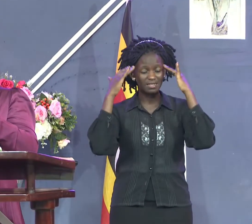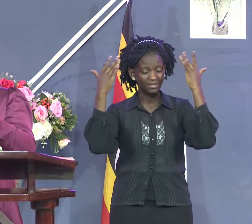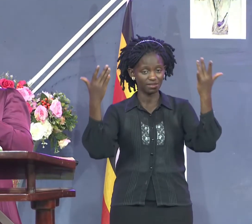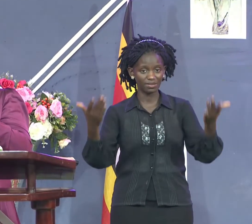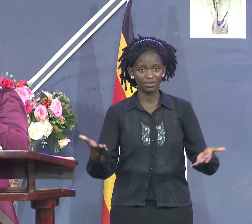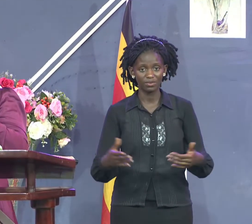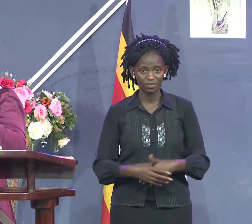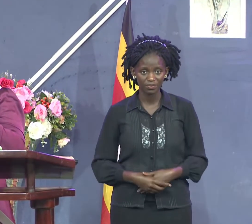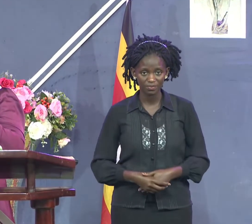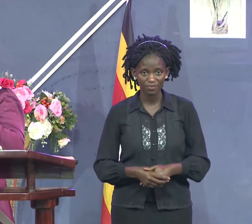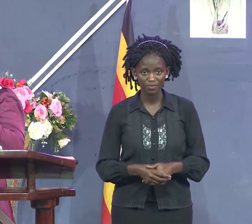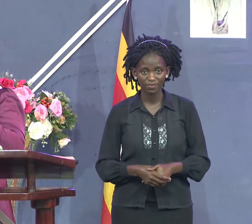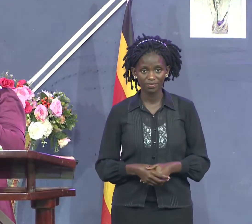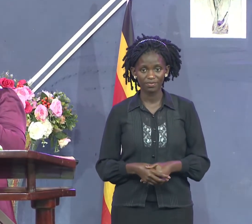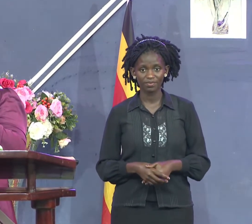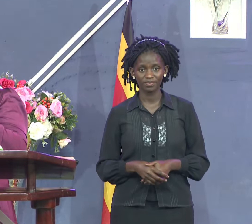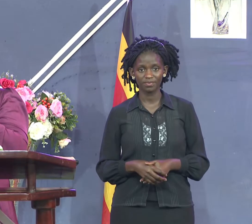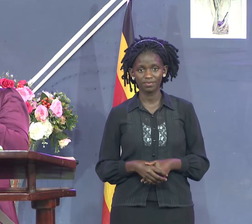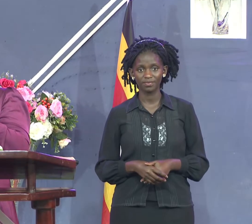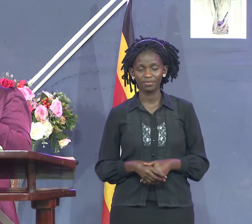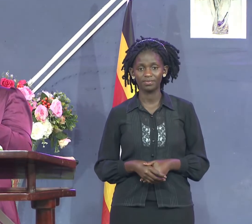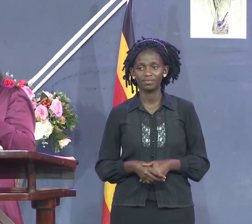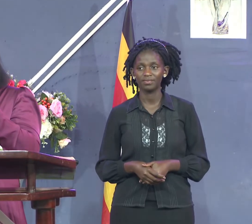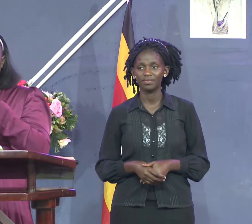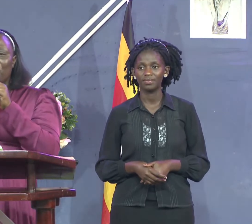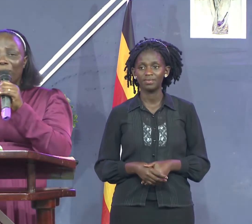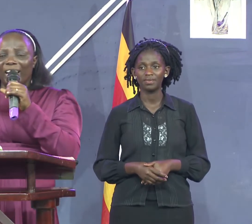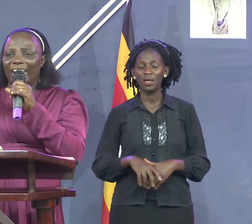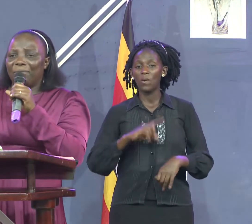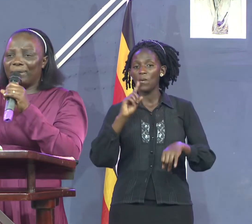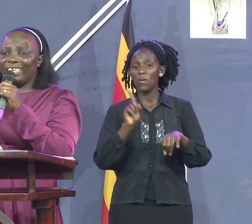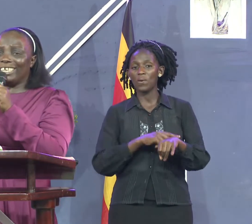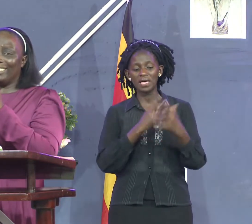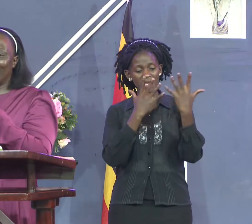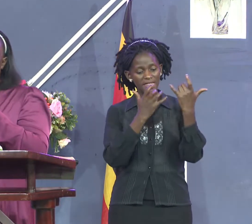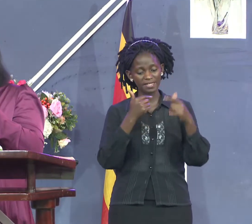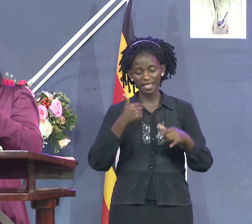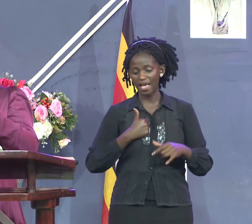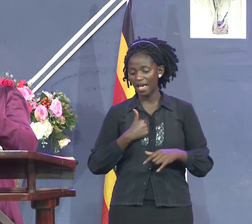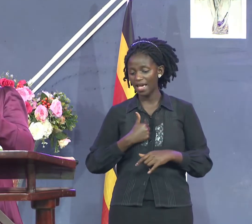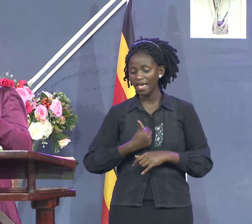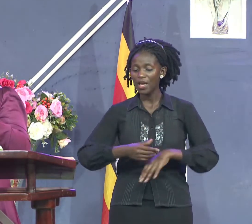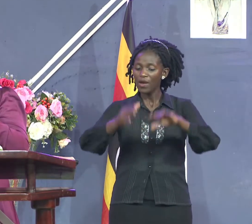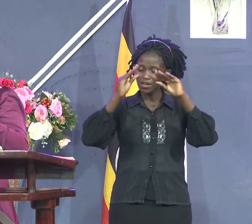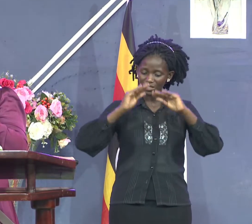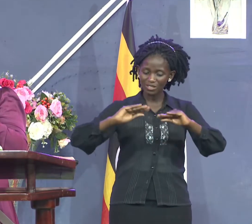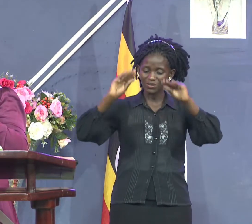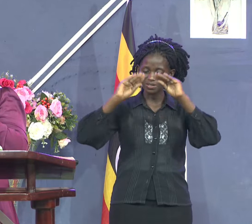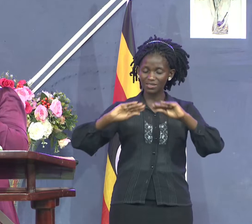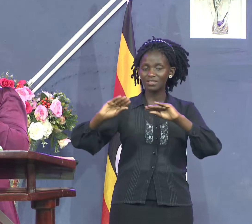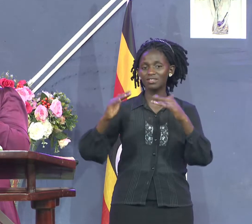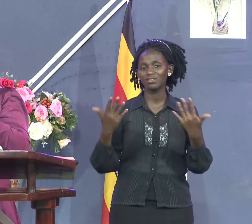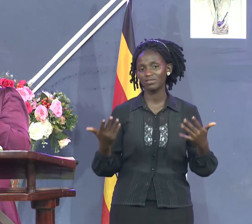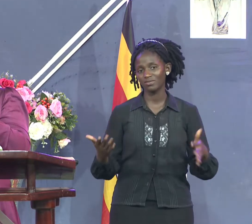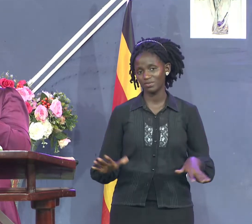will wonder, how comes that they even don't know that? Nga bansuubira okuba nga nabi bayigiriza. They expect me to